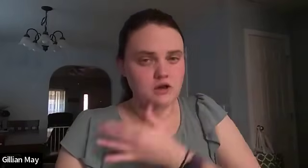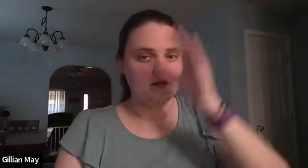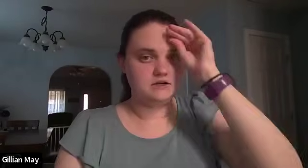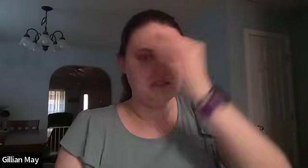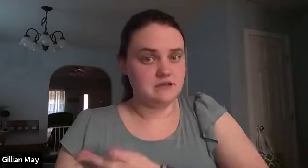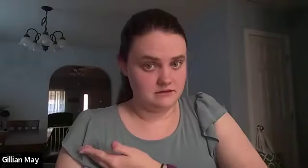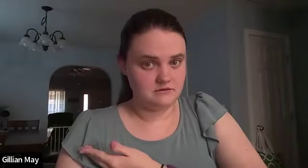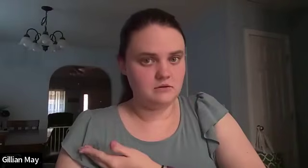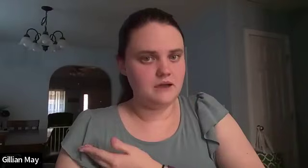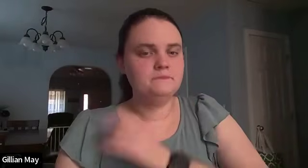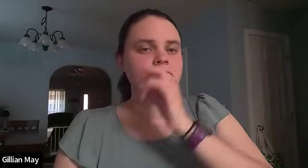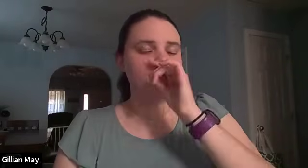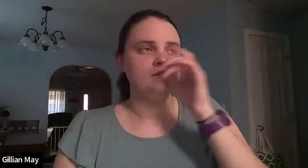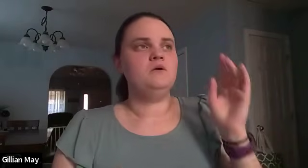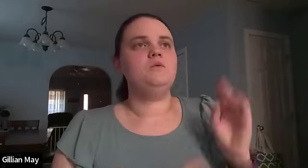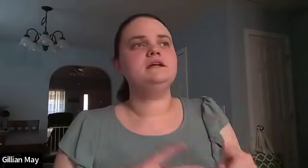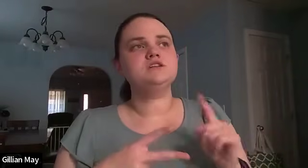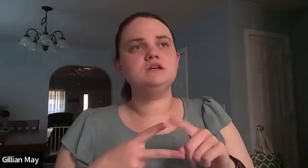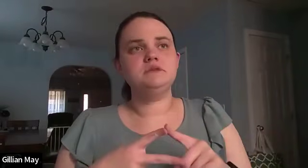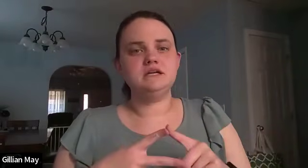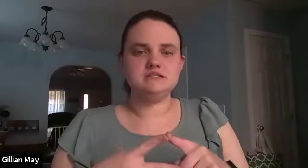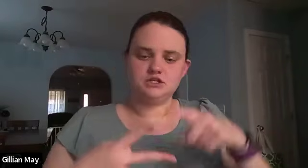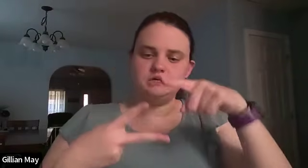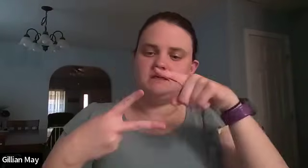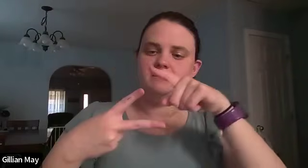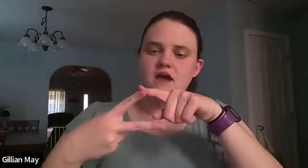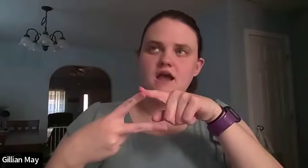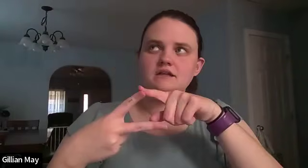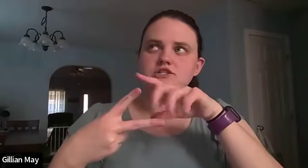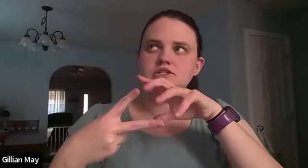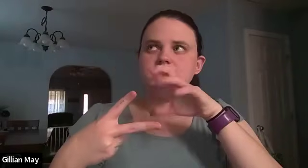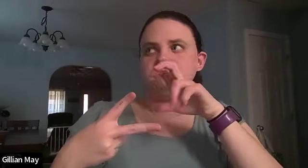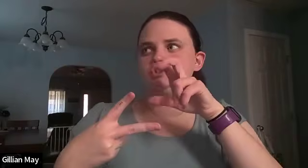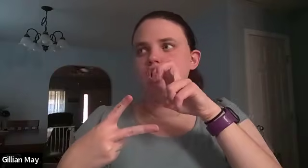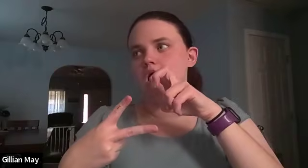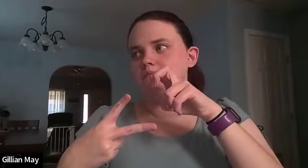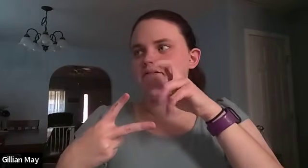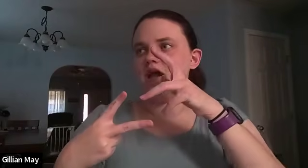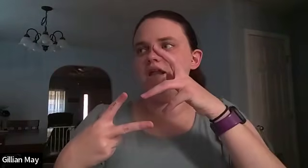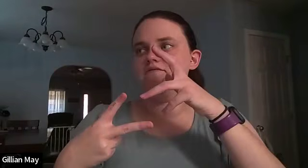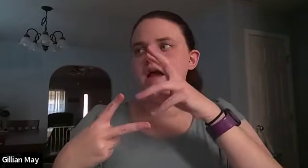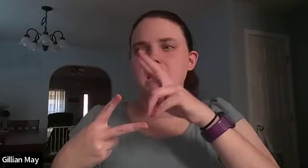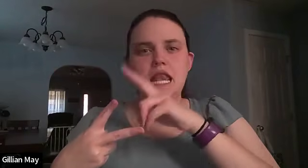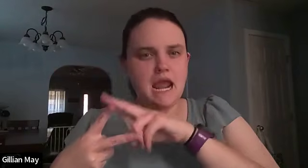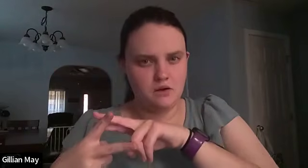daughter and our son. Okay? What it's going to be is it's going to be that job's kind of that